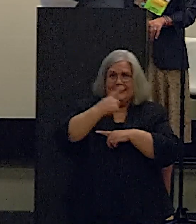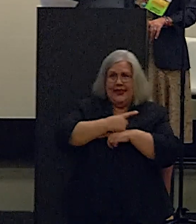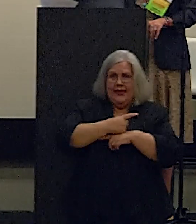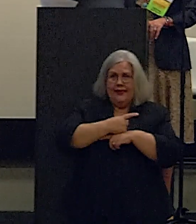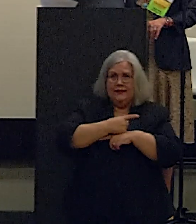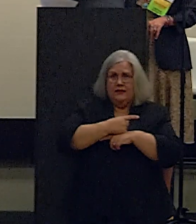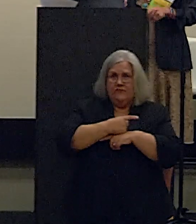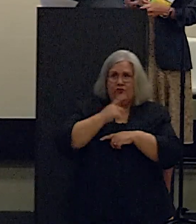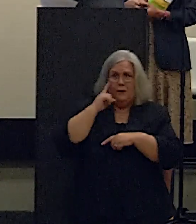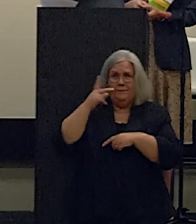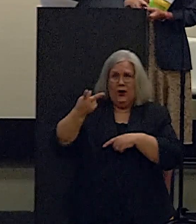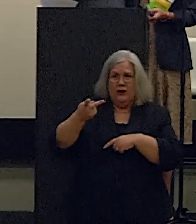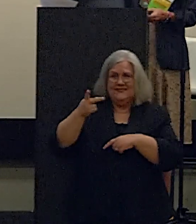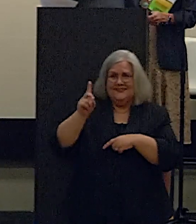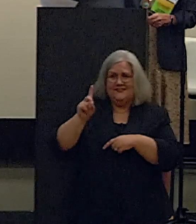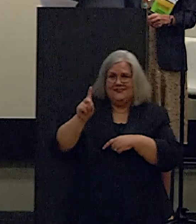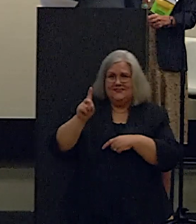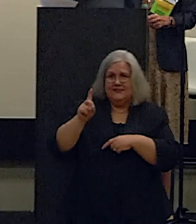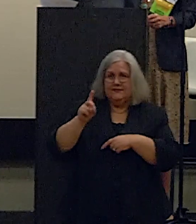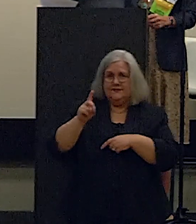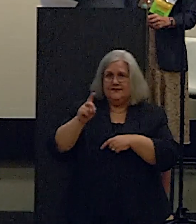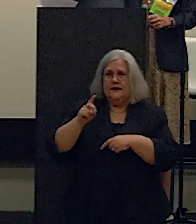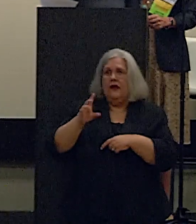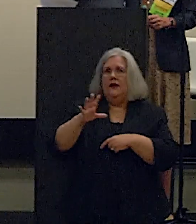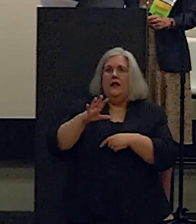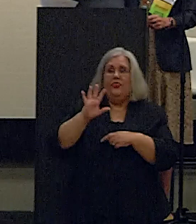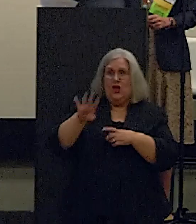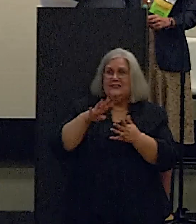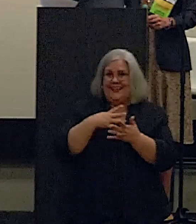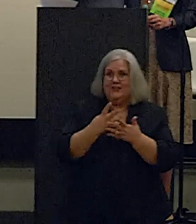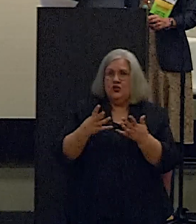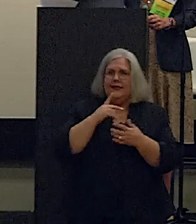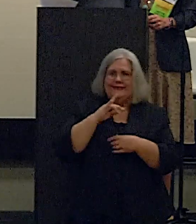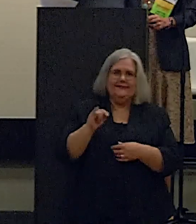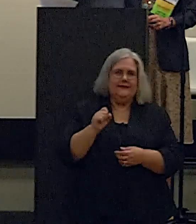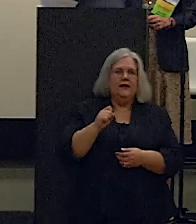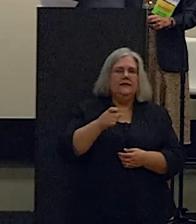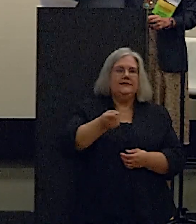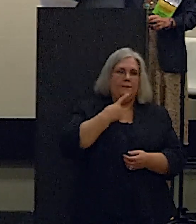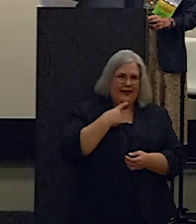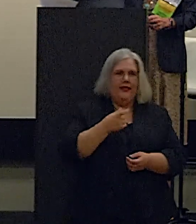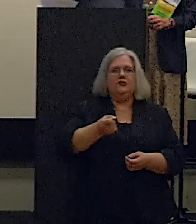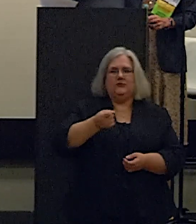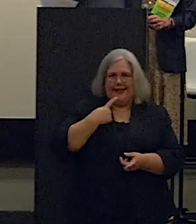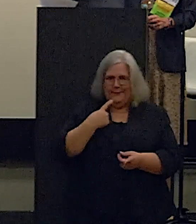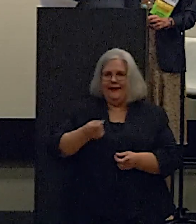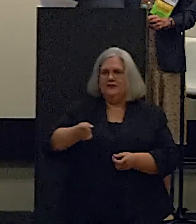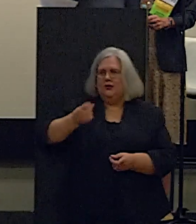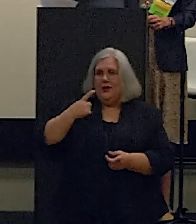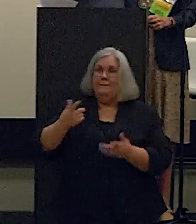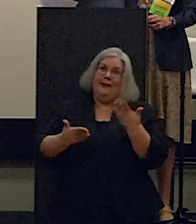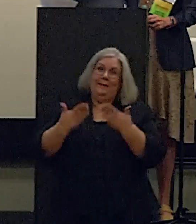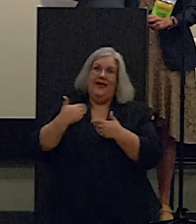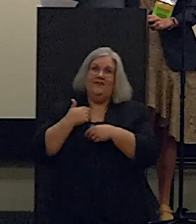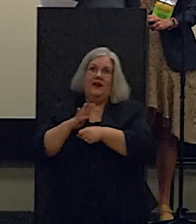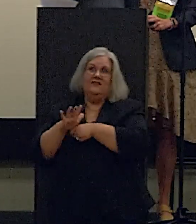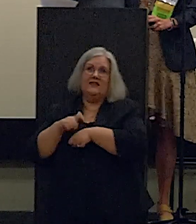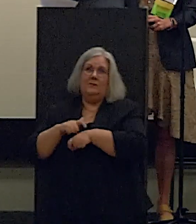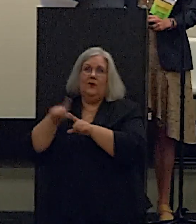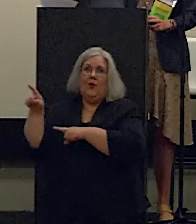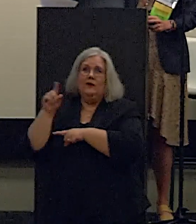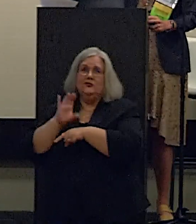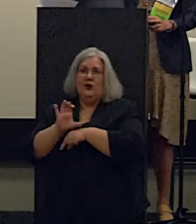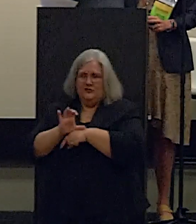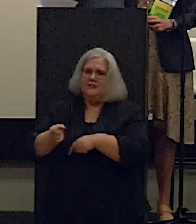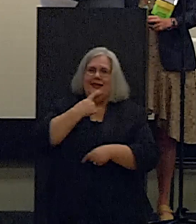their schedule is nothing but take medication, take medication, take medication. Oh, maybe I have enough time to, go to church, come home,